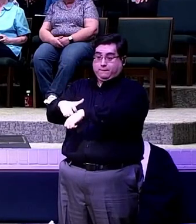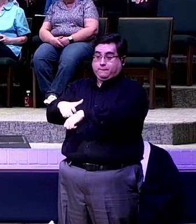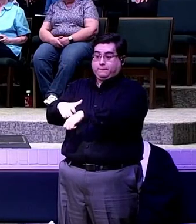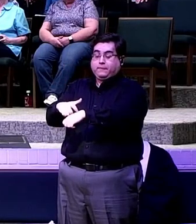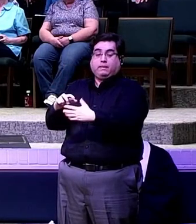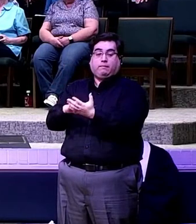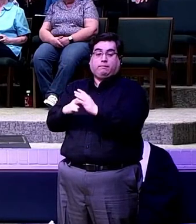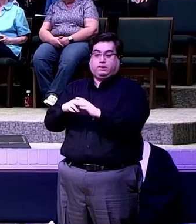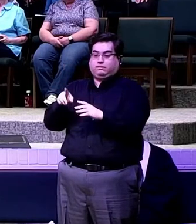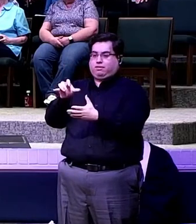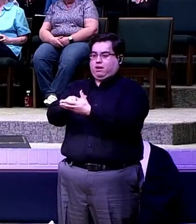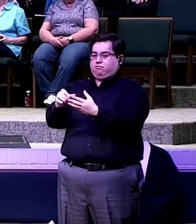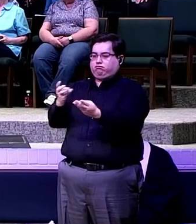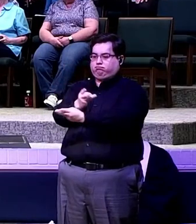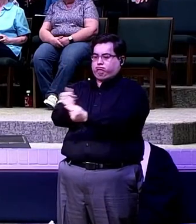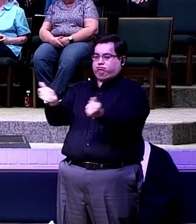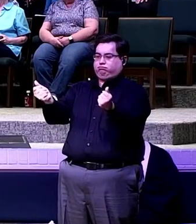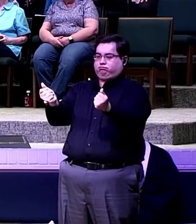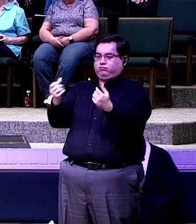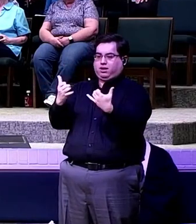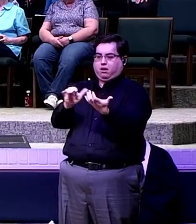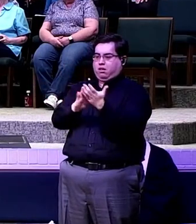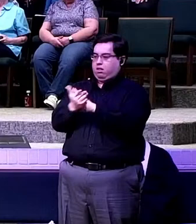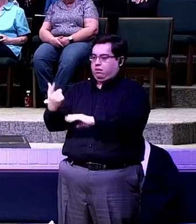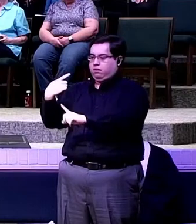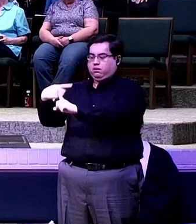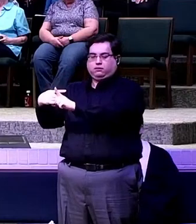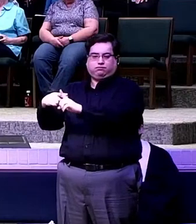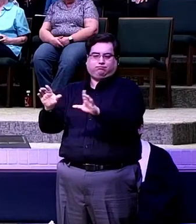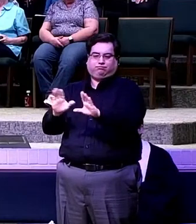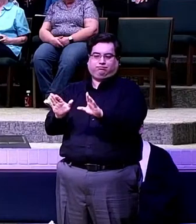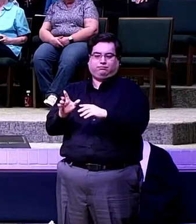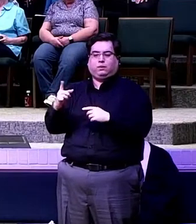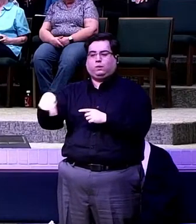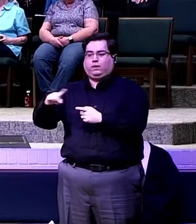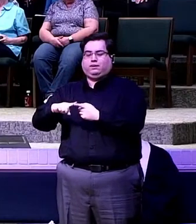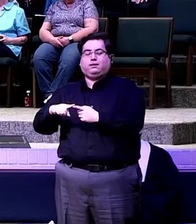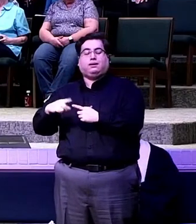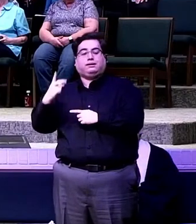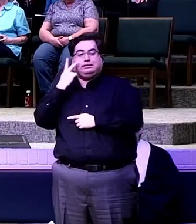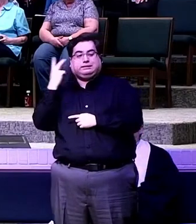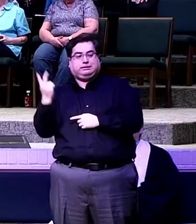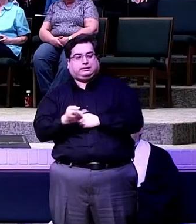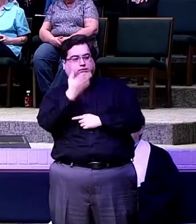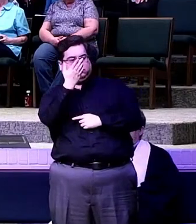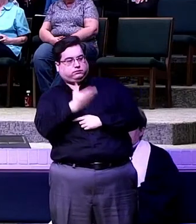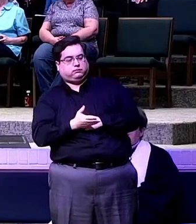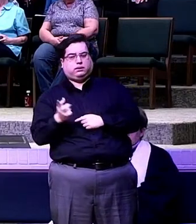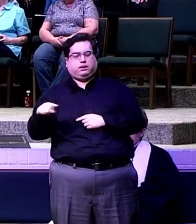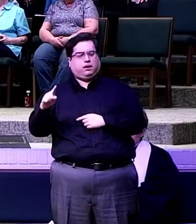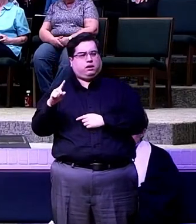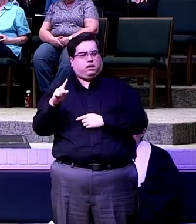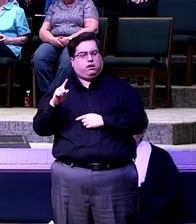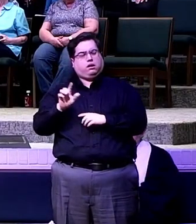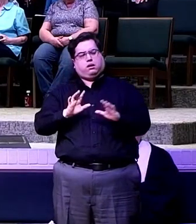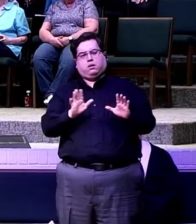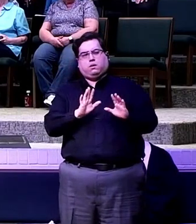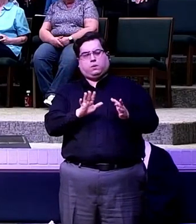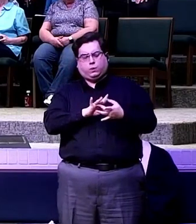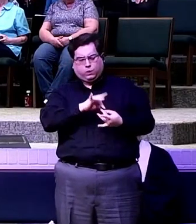His friends are afraid. And when they see him, they immediately think that they're seeing a